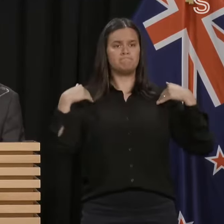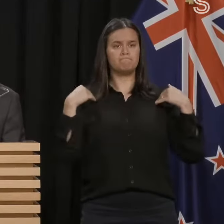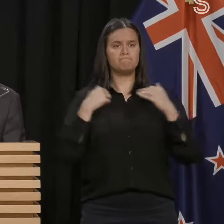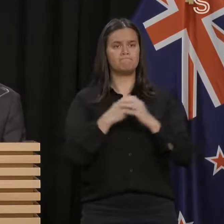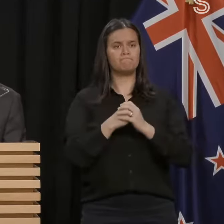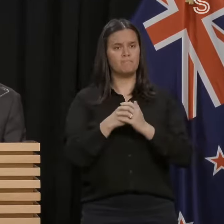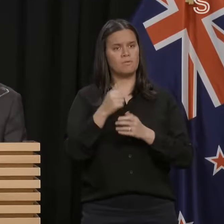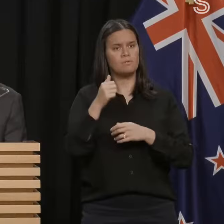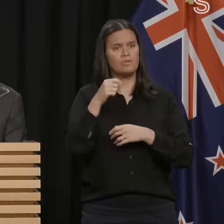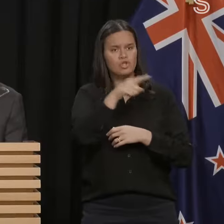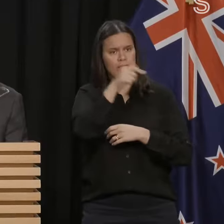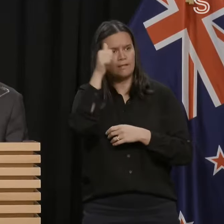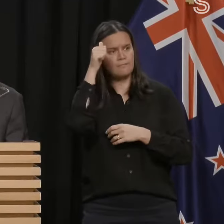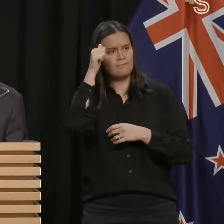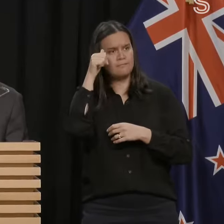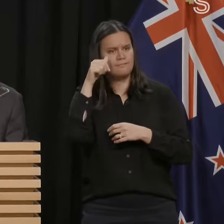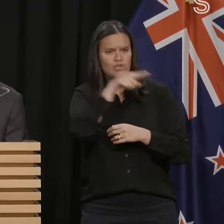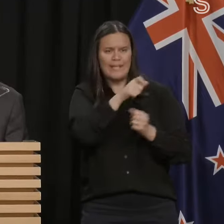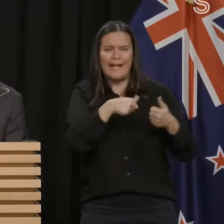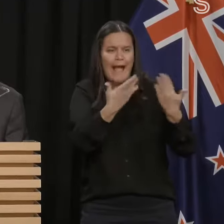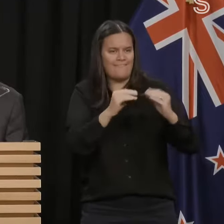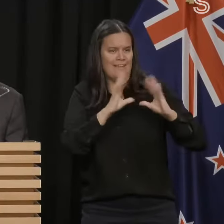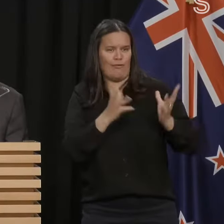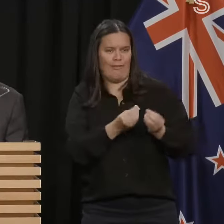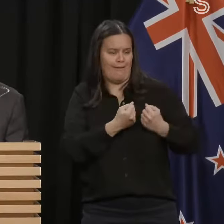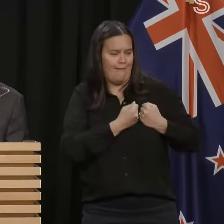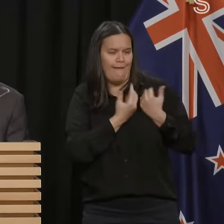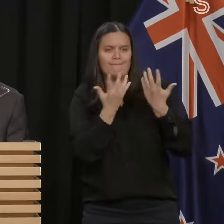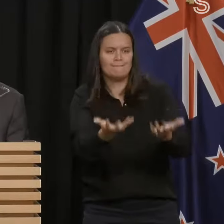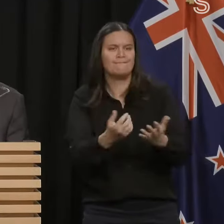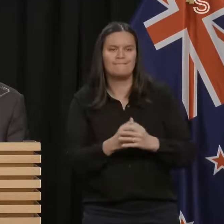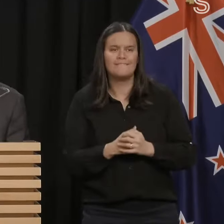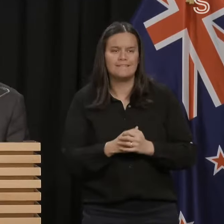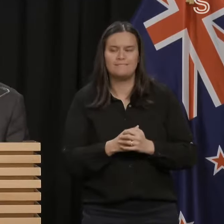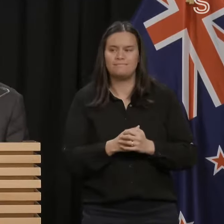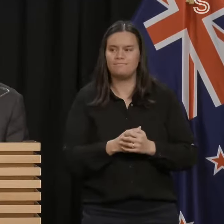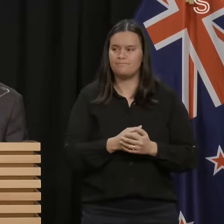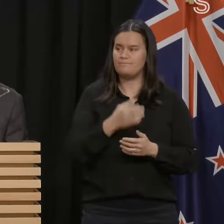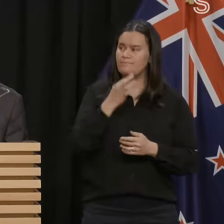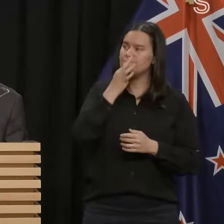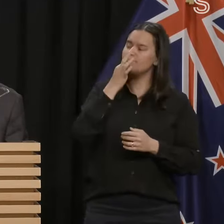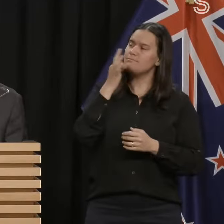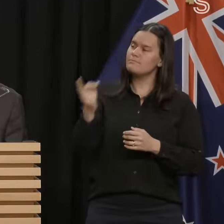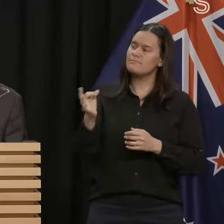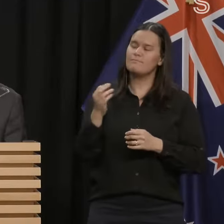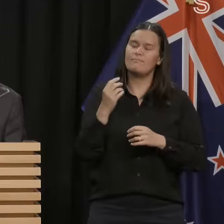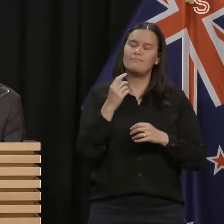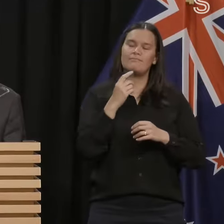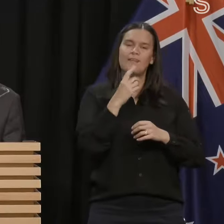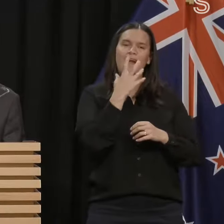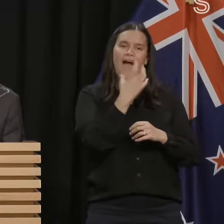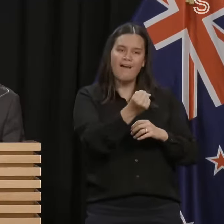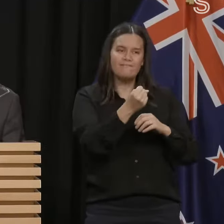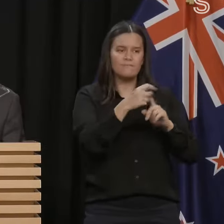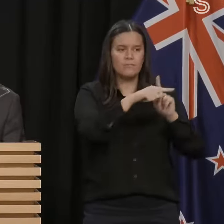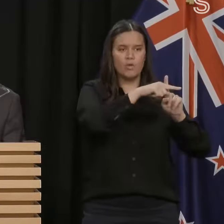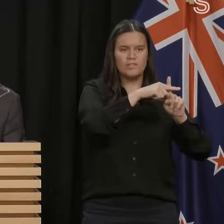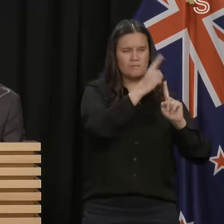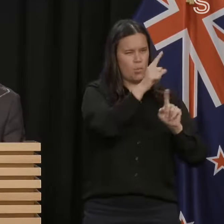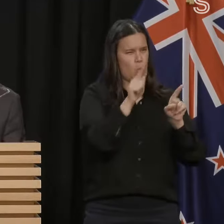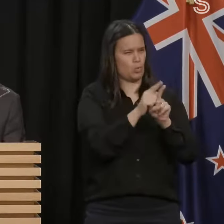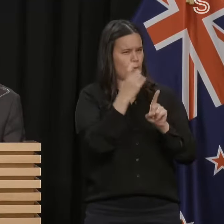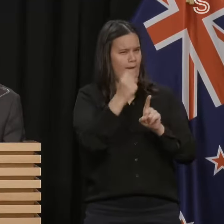to what is a tough job. Ministership's obviously coincided with extreme hate on one side and a very fringe sort of element